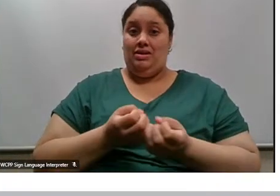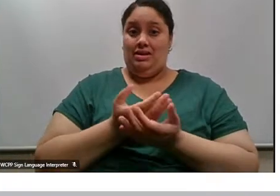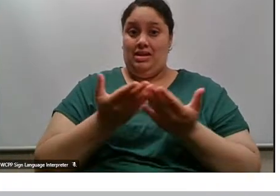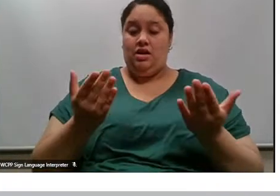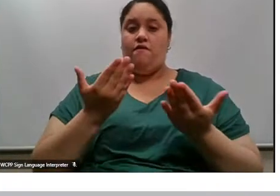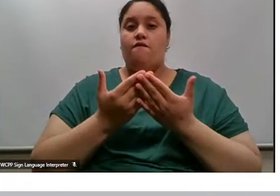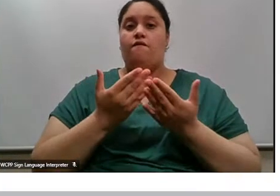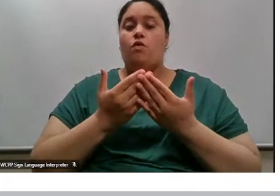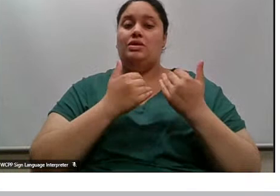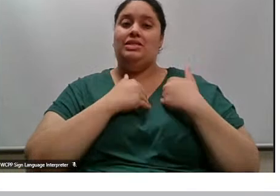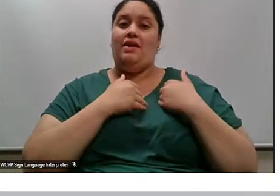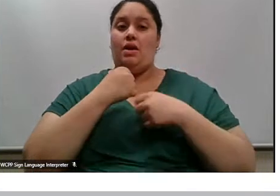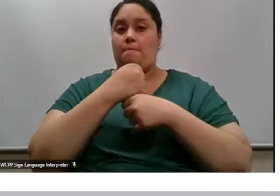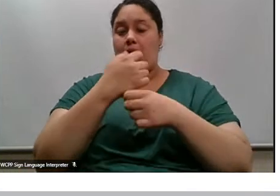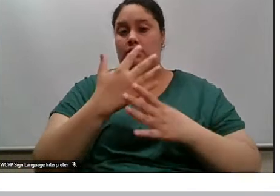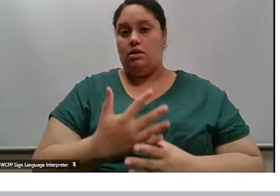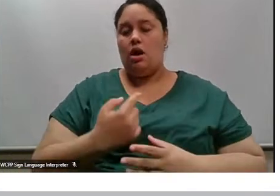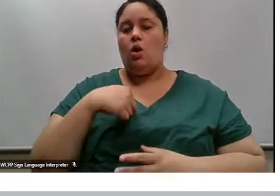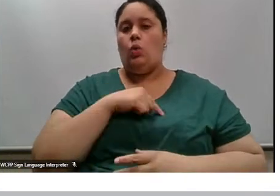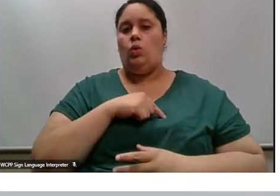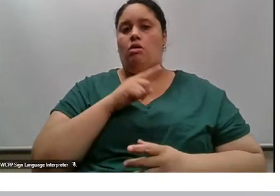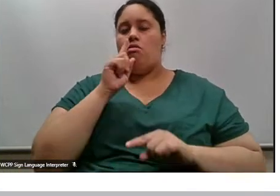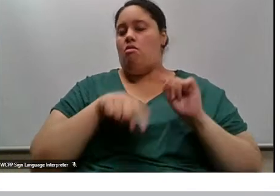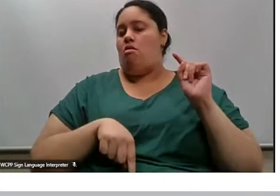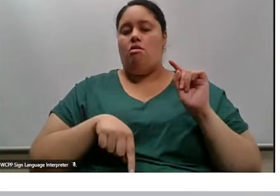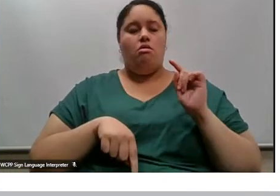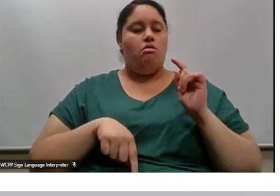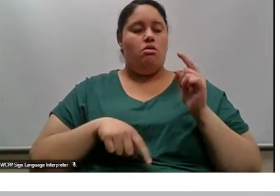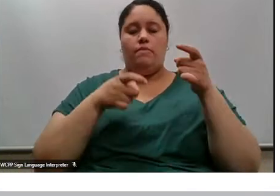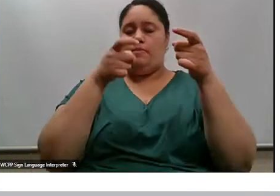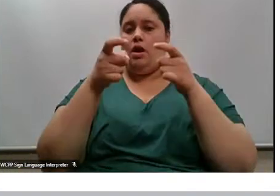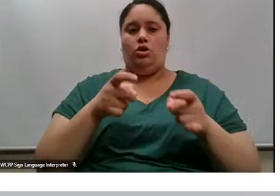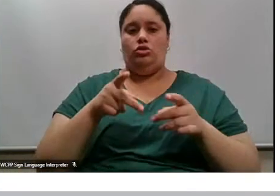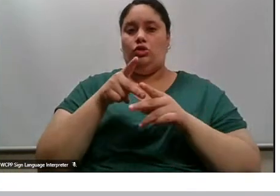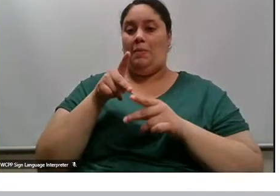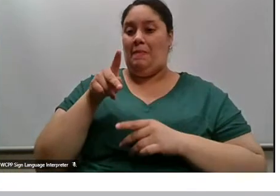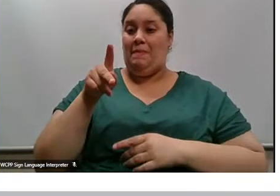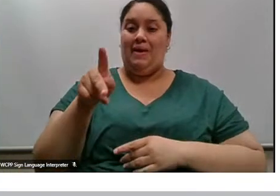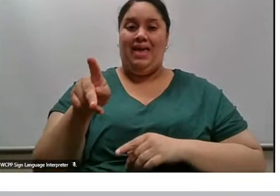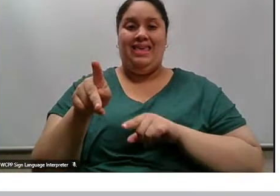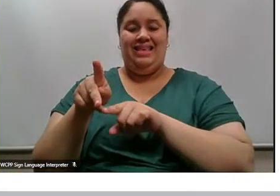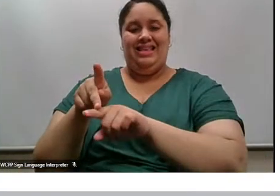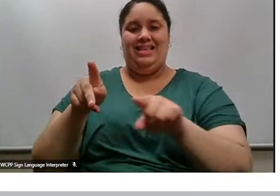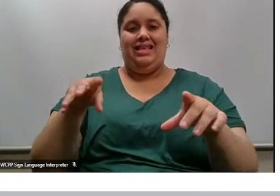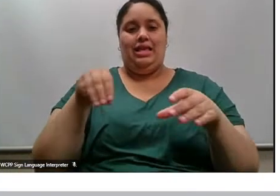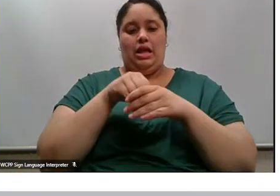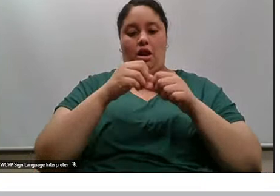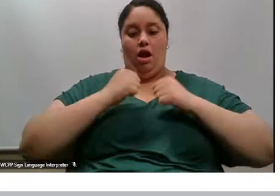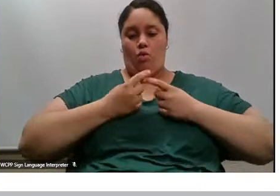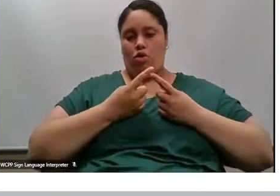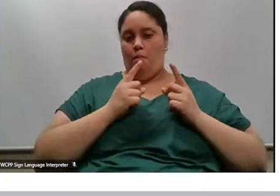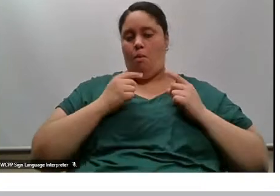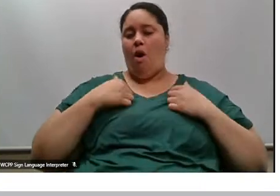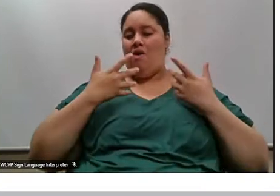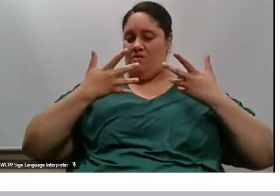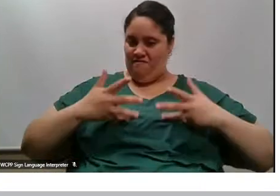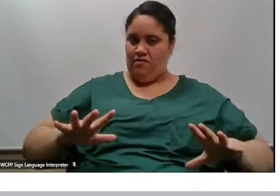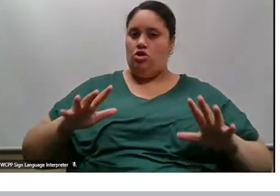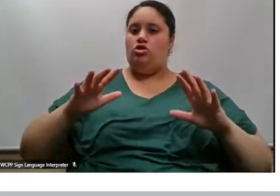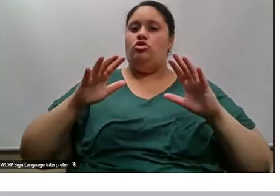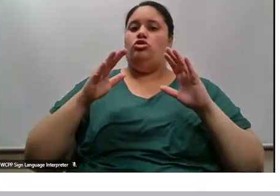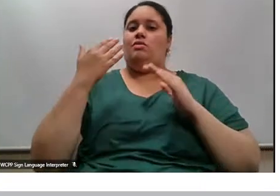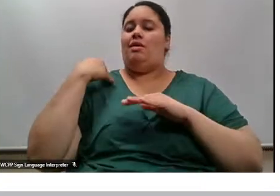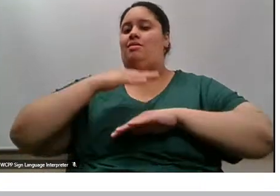to safety ambassadors, we were unable to manage the payment in-house, because we already had at that